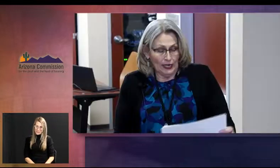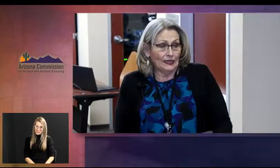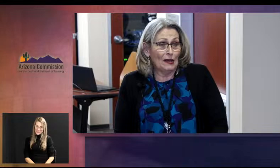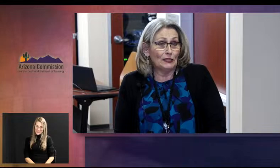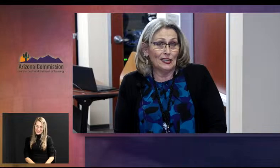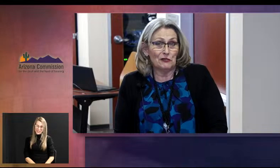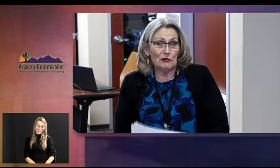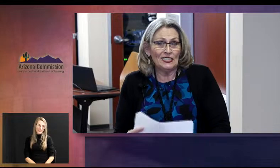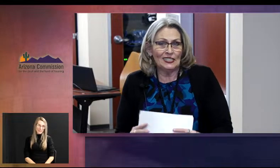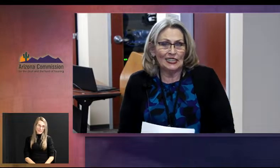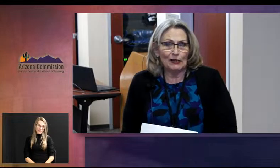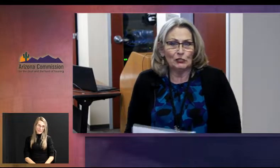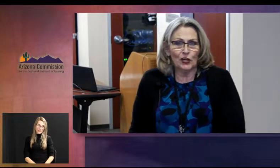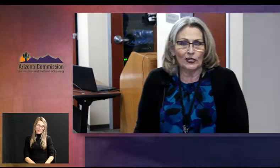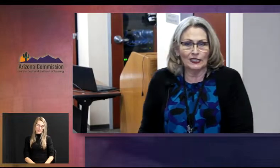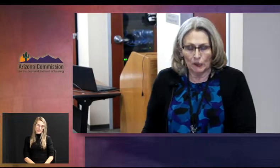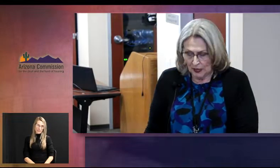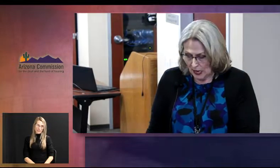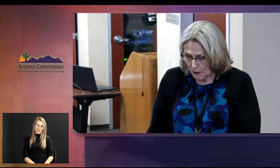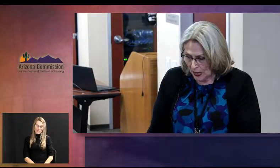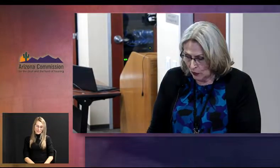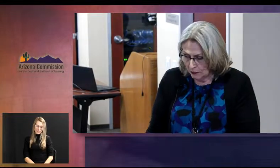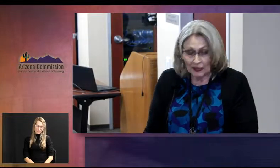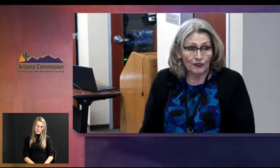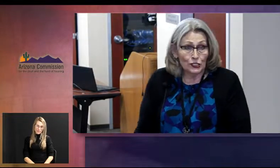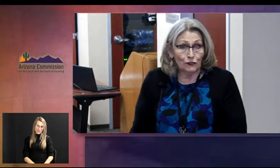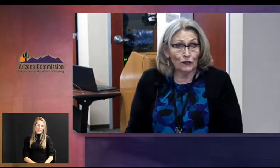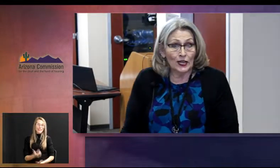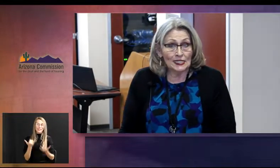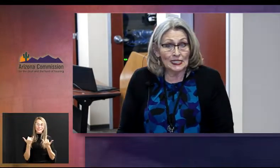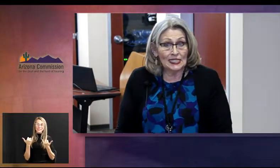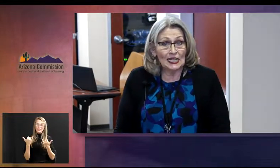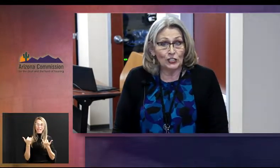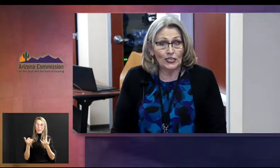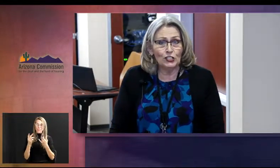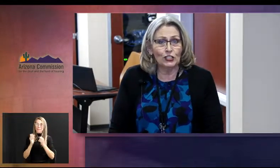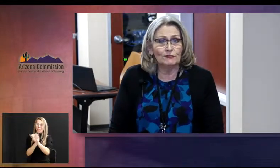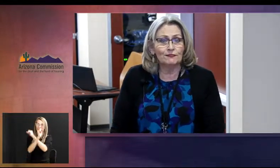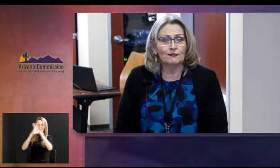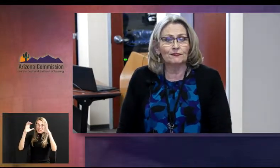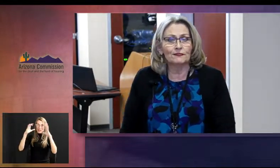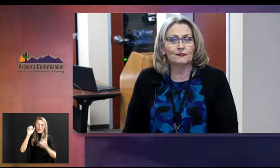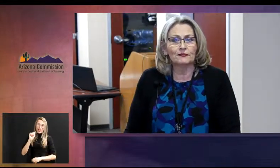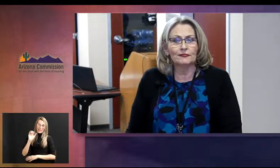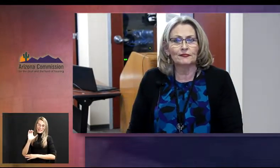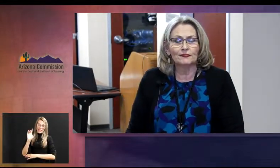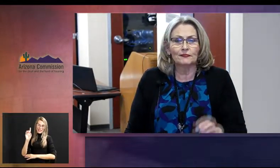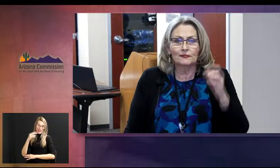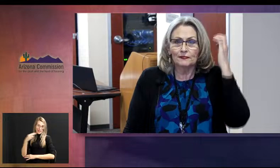All right, now I'll take the rest of the time to talk a little bit about my vision for ACDHH.